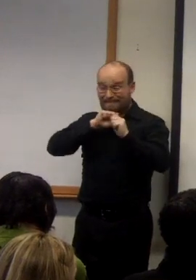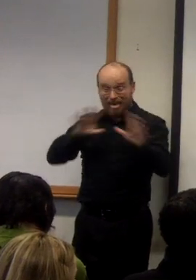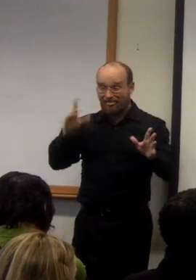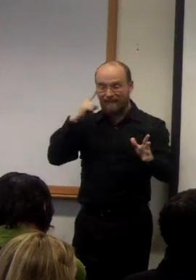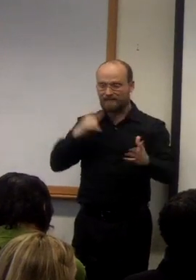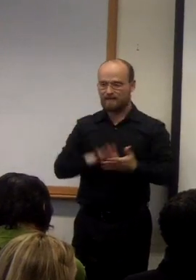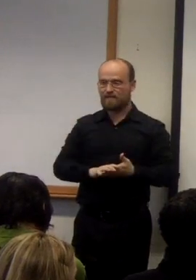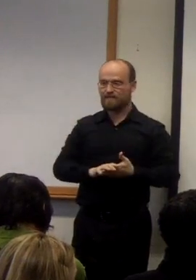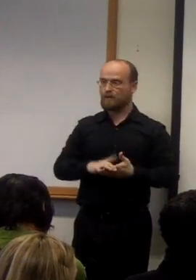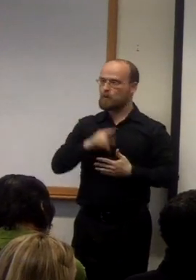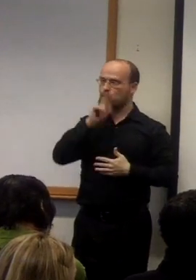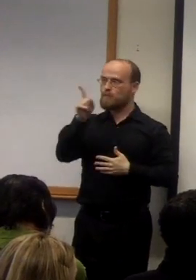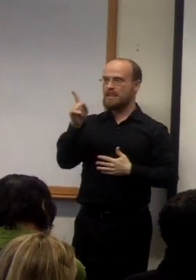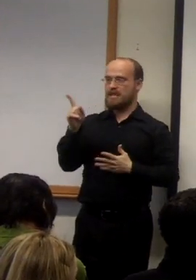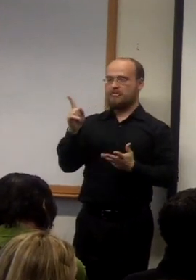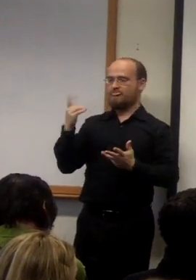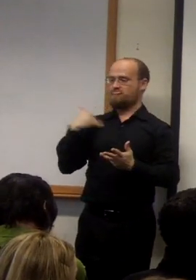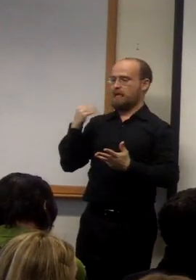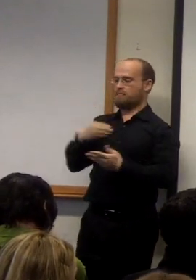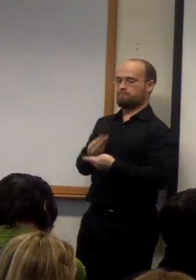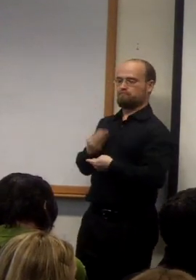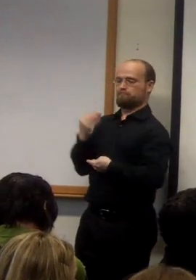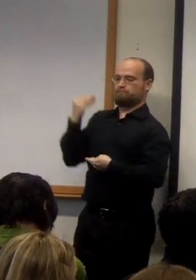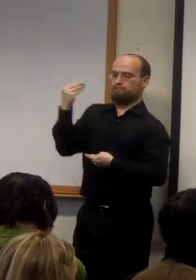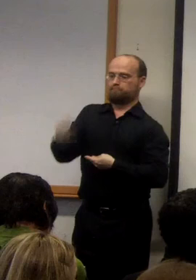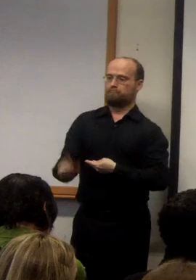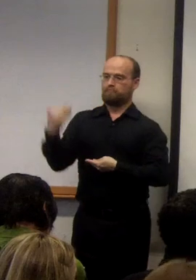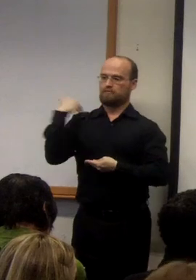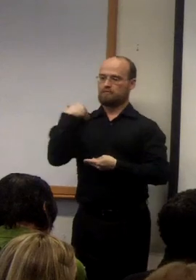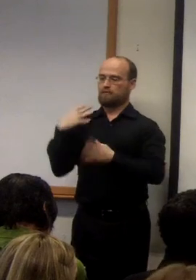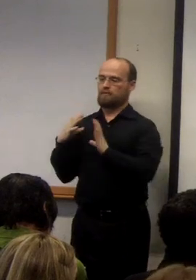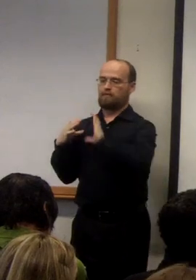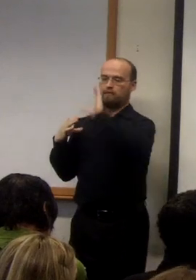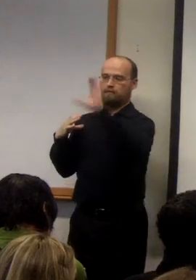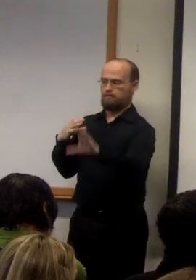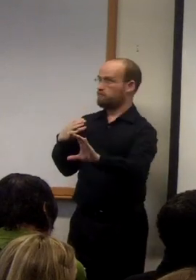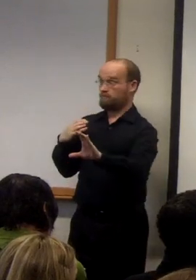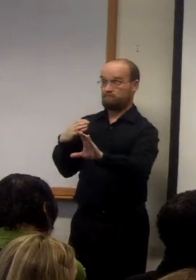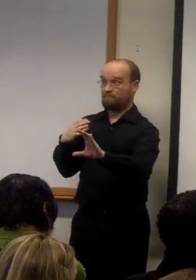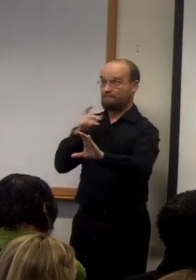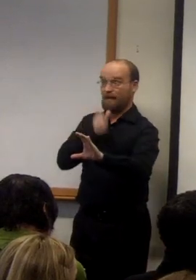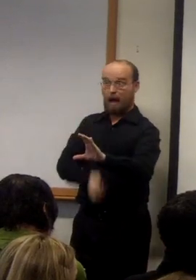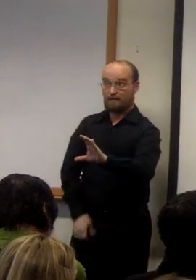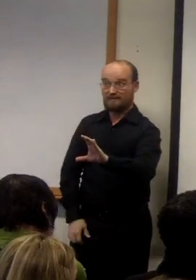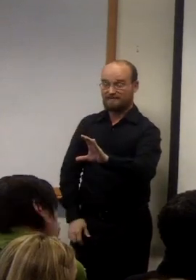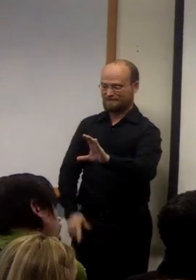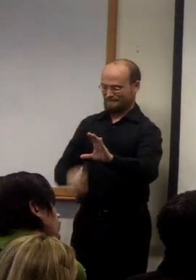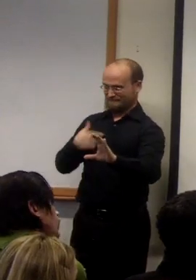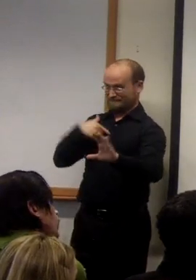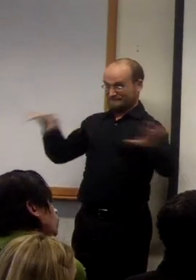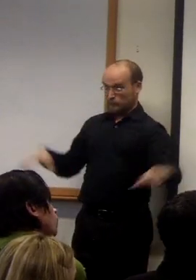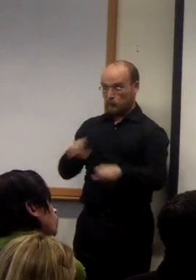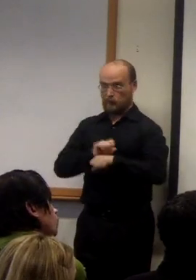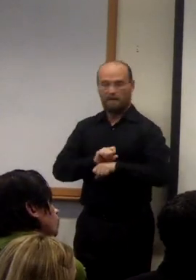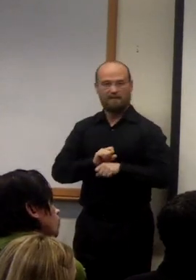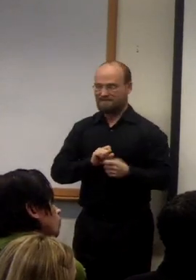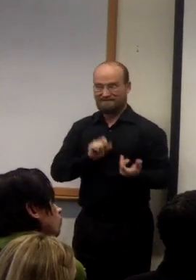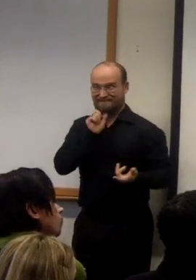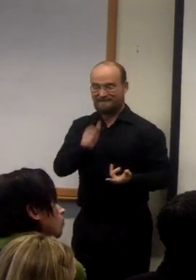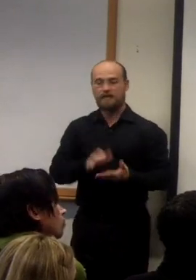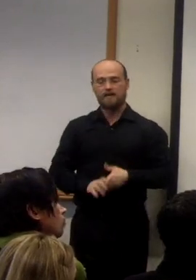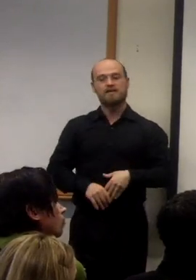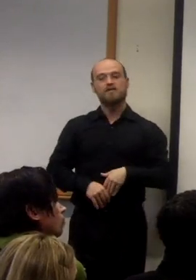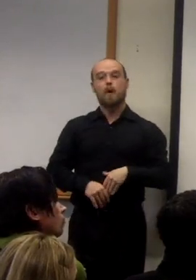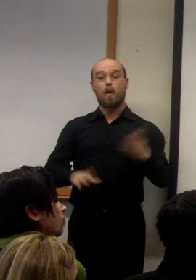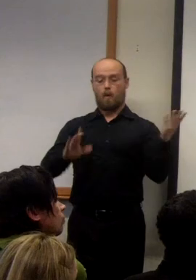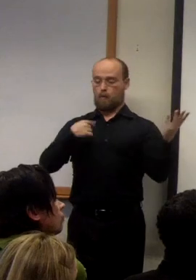The baton wasn't handed to me. I didn't continue the struggle. I didn't do any of the work. So when we talk about progress, how did